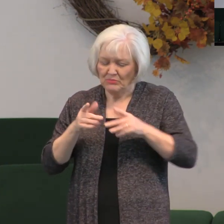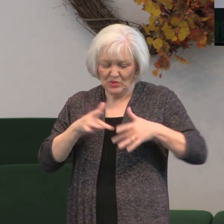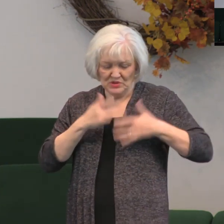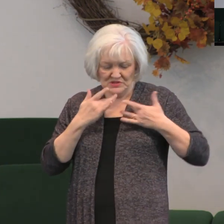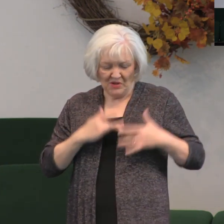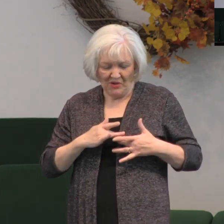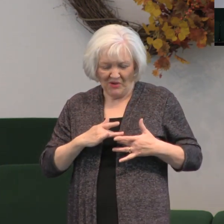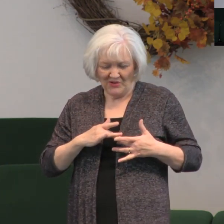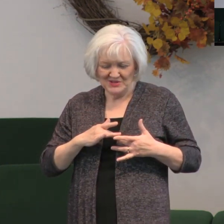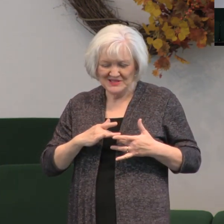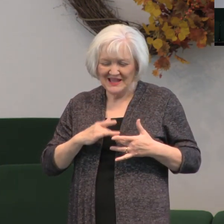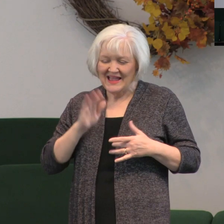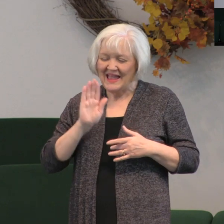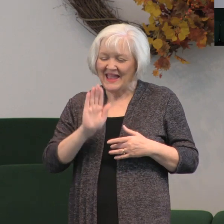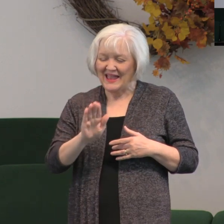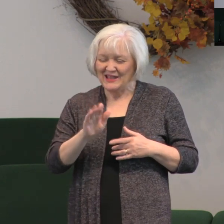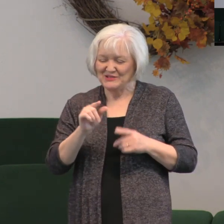of Christianity.